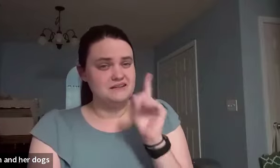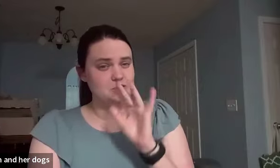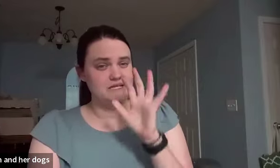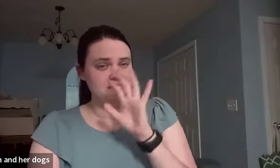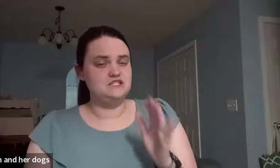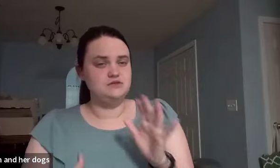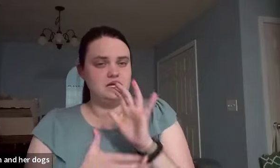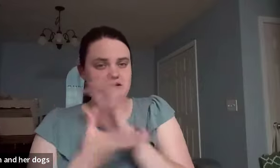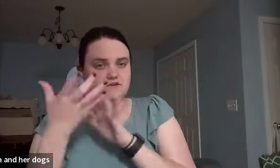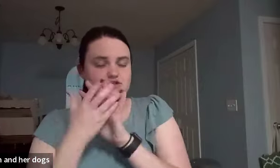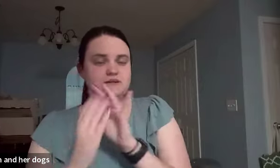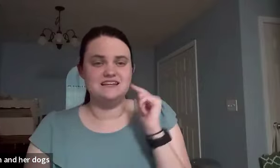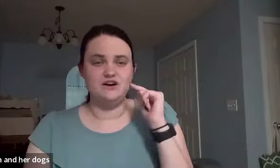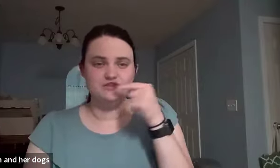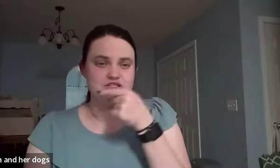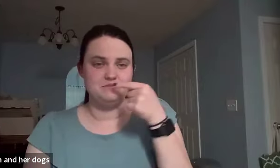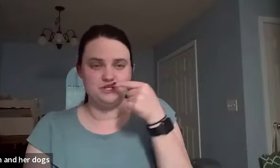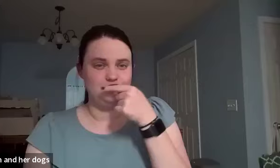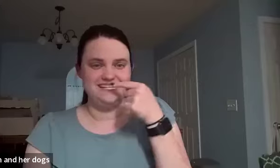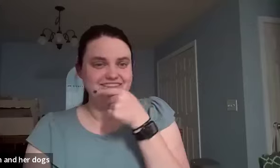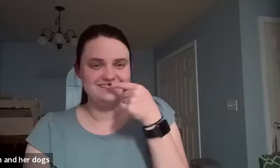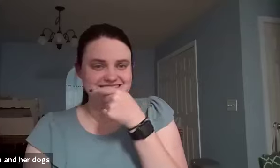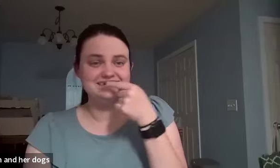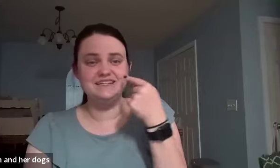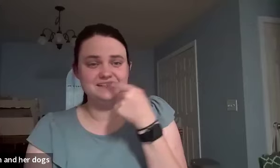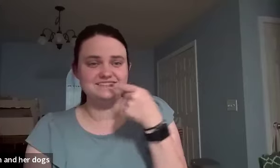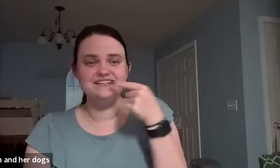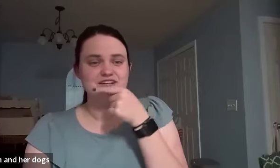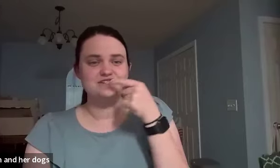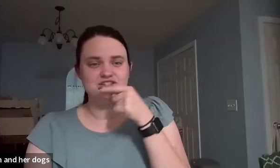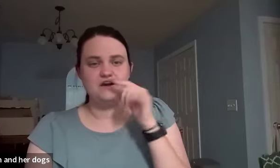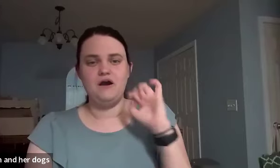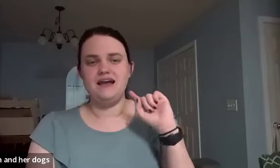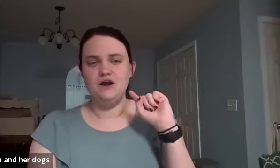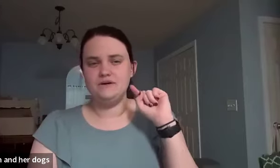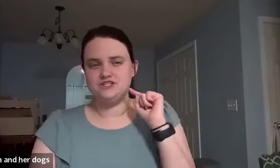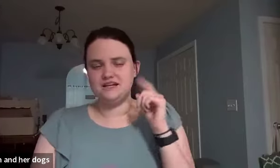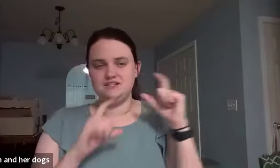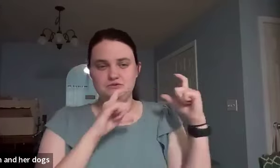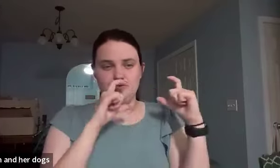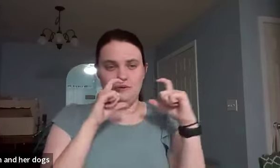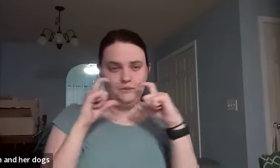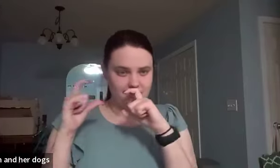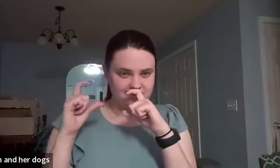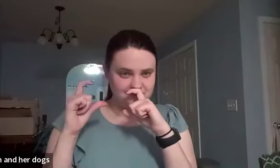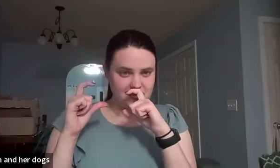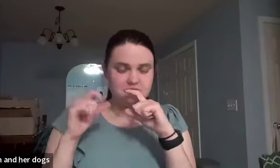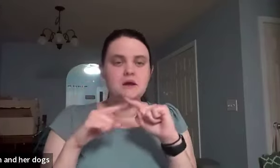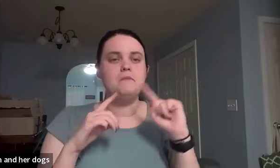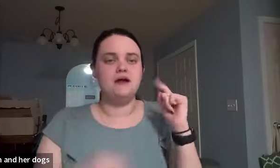a little bit easy to get confused because it also looks like brushing your teeth. So I always try to do corn sometimes, but